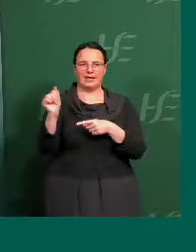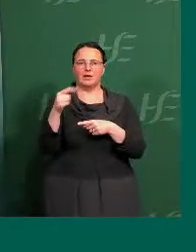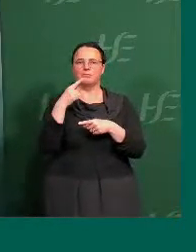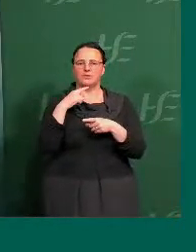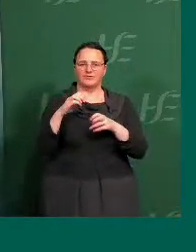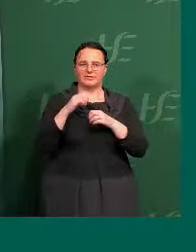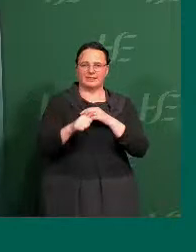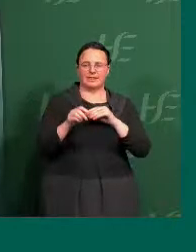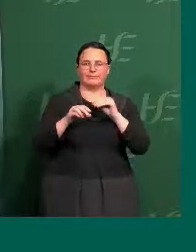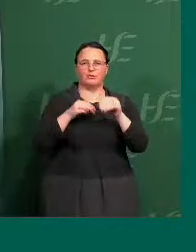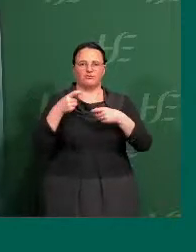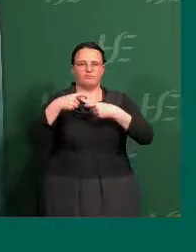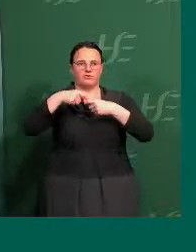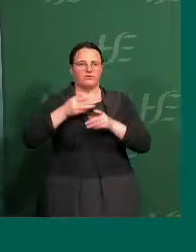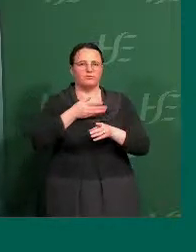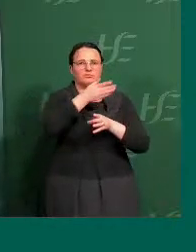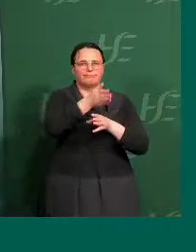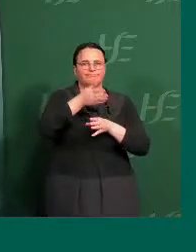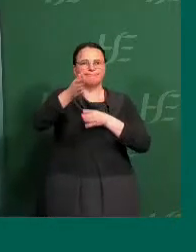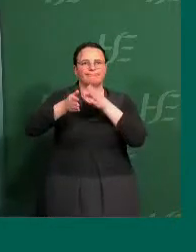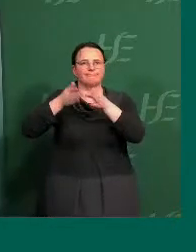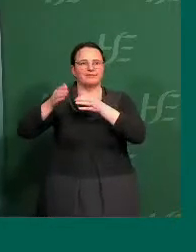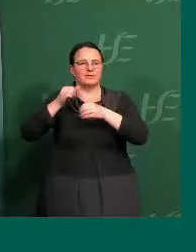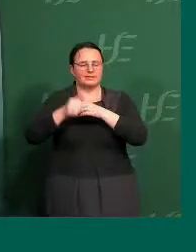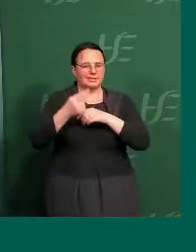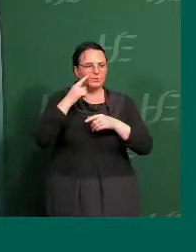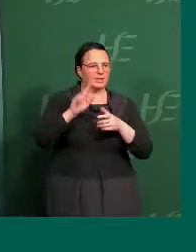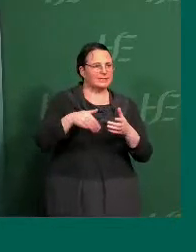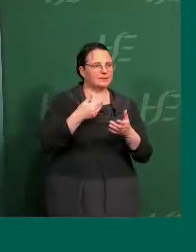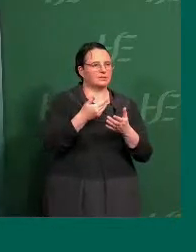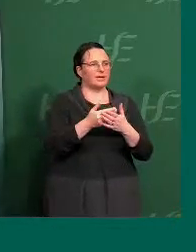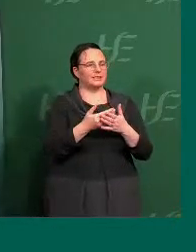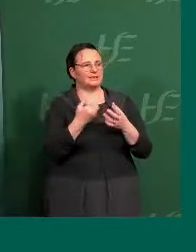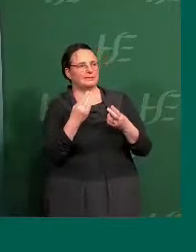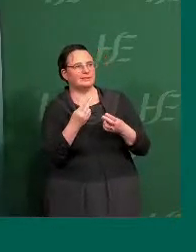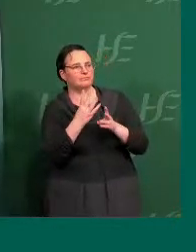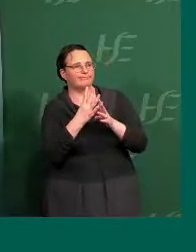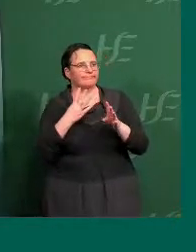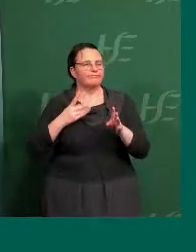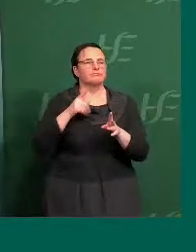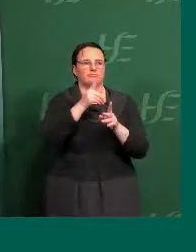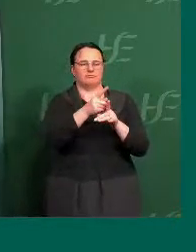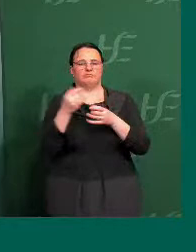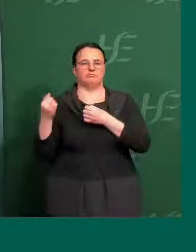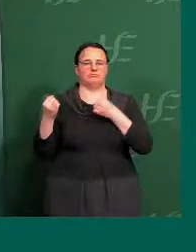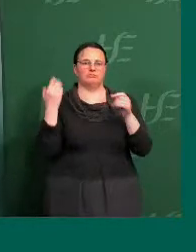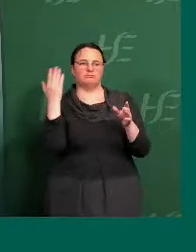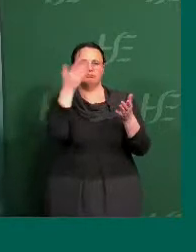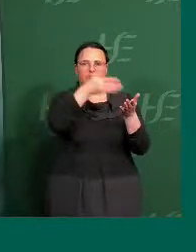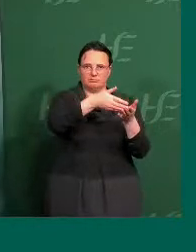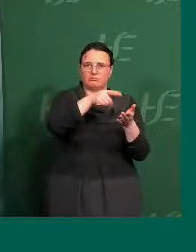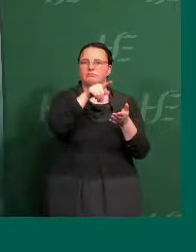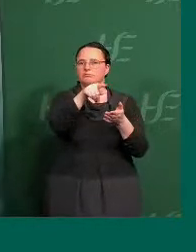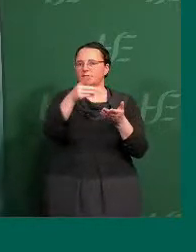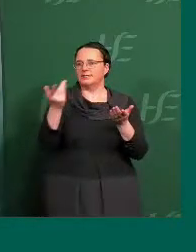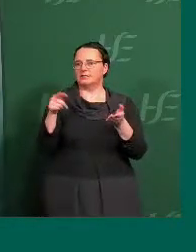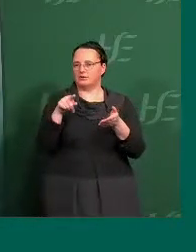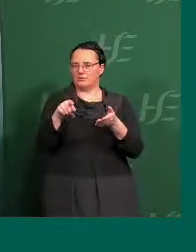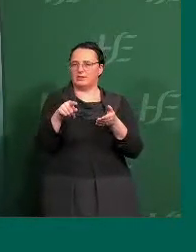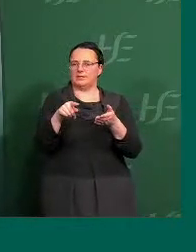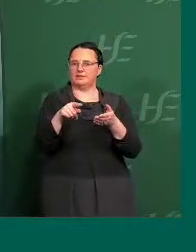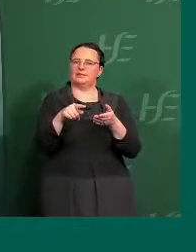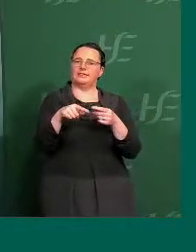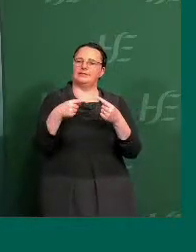on a daily basis based on where we see peaks of demand emerging. So that gives us flexibility beyond the fixed capacity that's in the testing